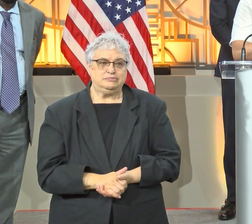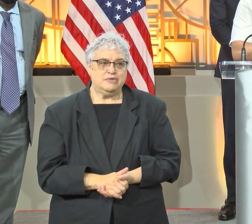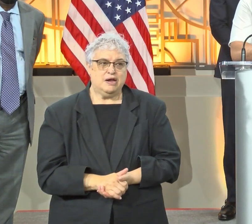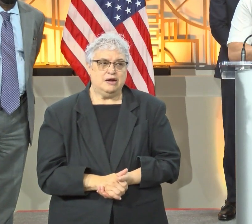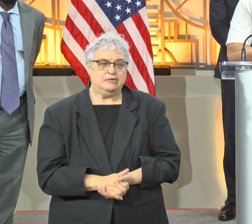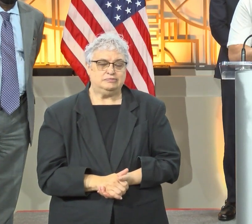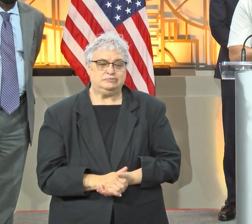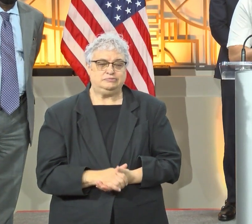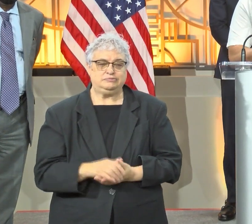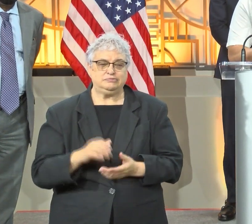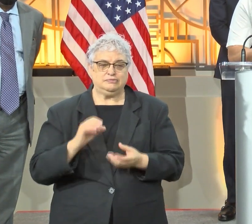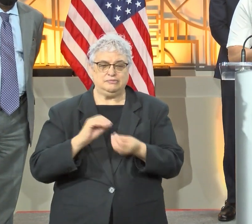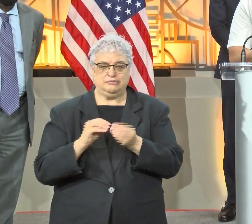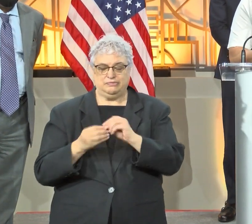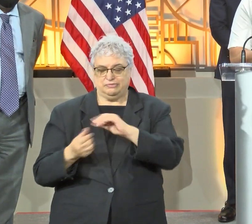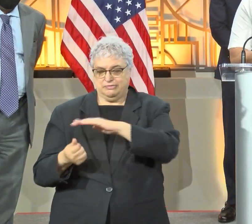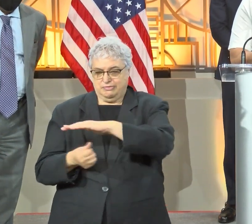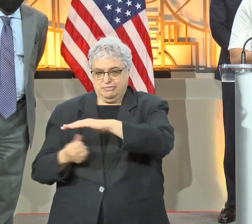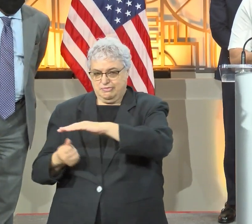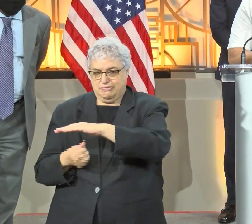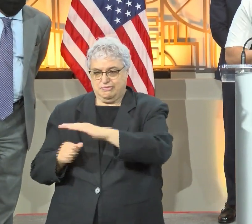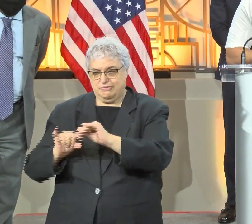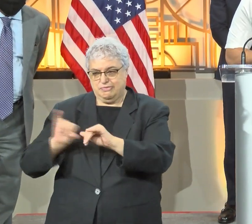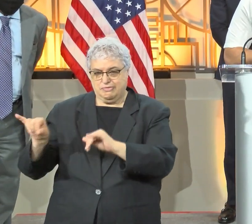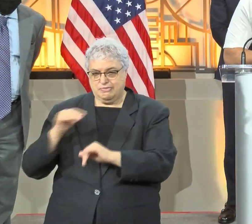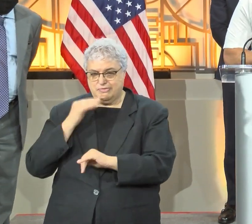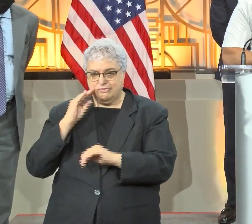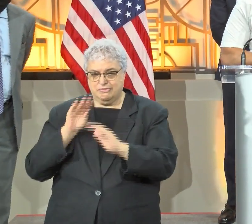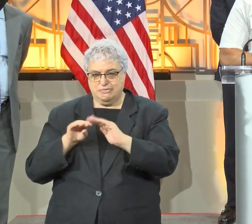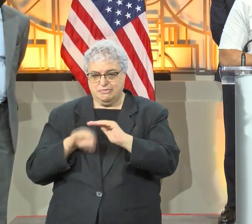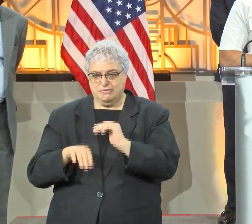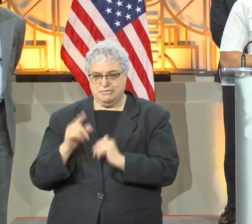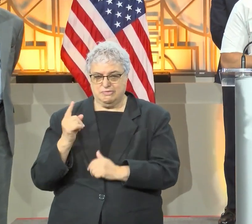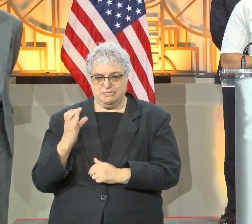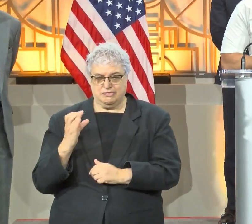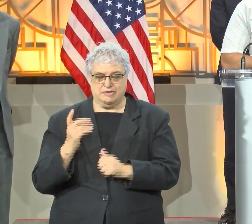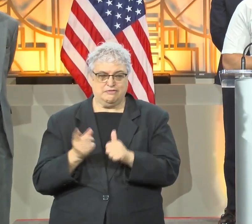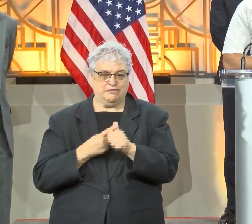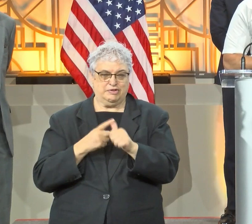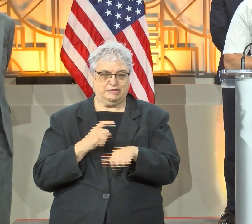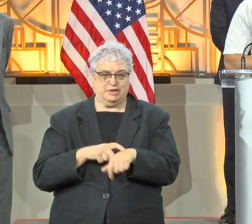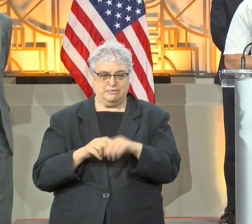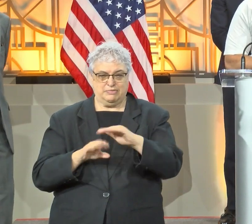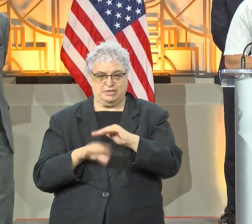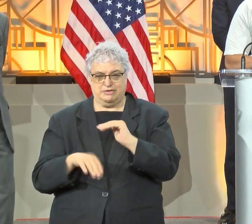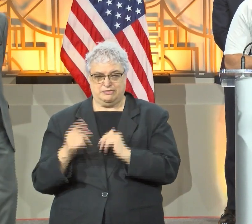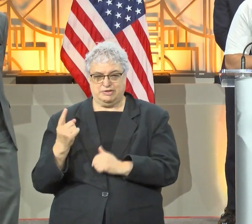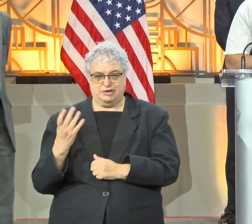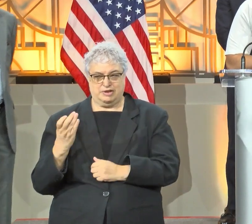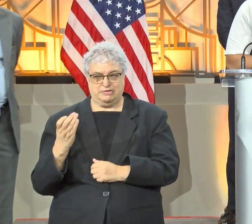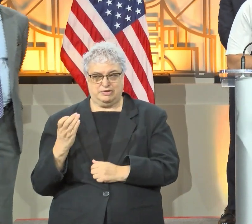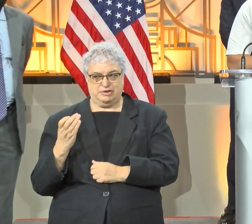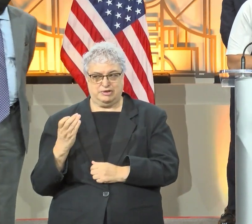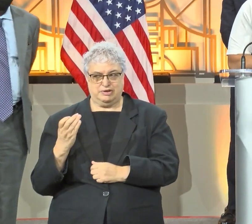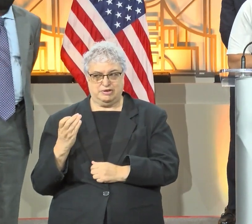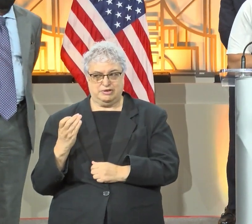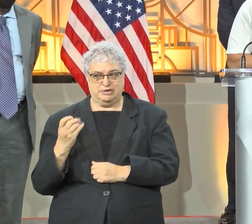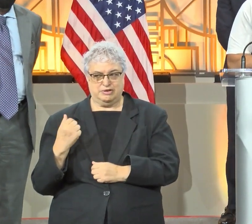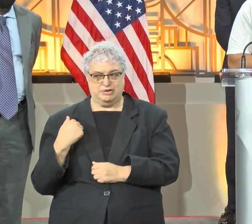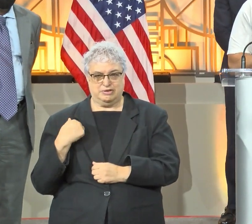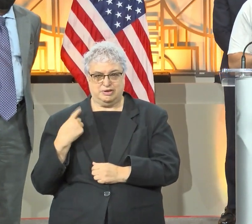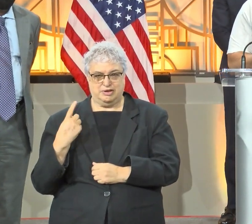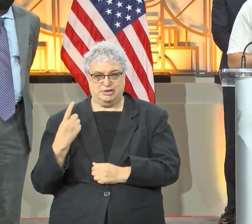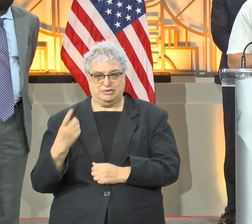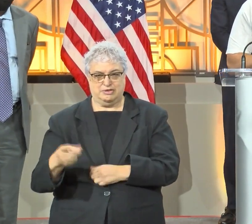Our quarantine numbers for the fire department are below 100, and that's the first time we've been below 100 in a